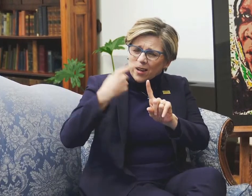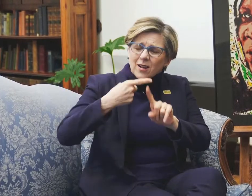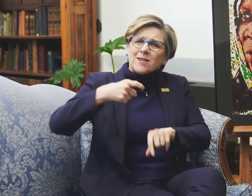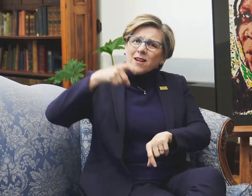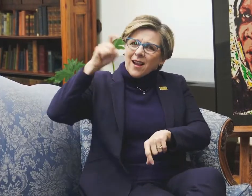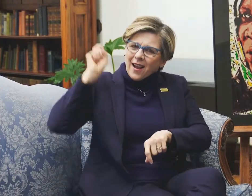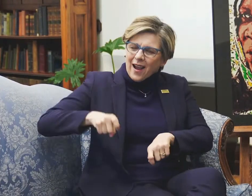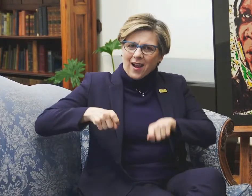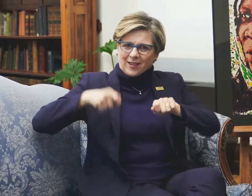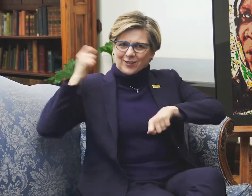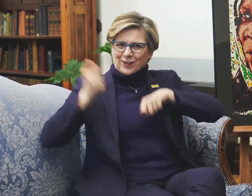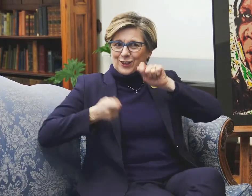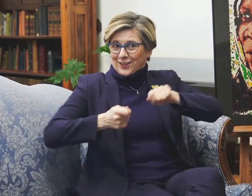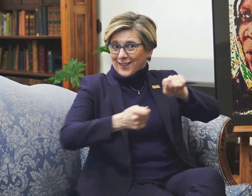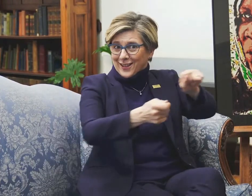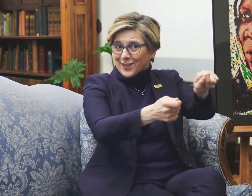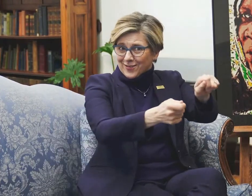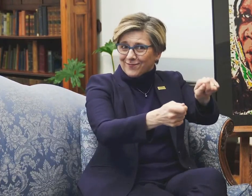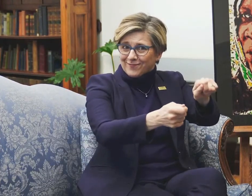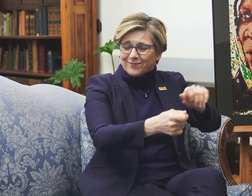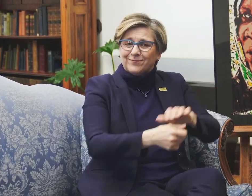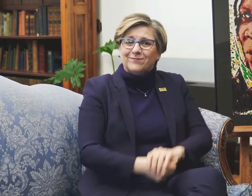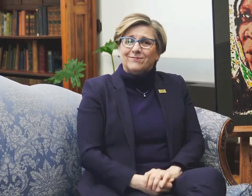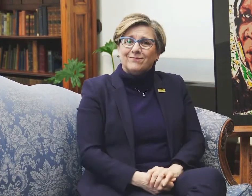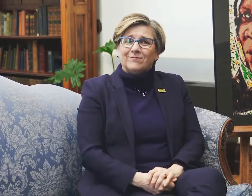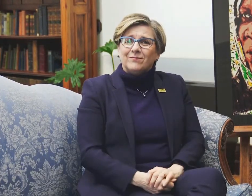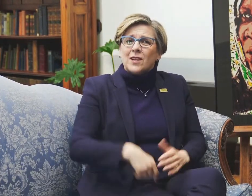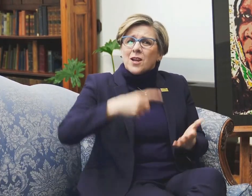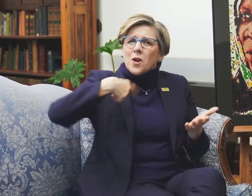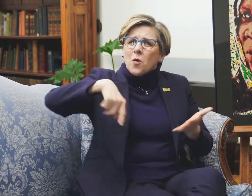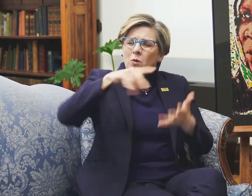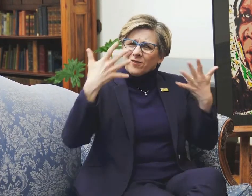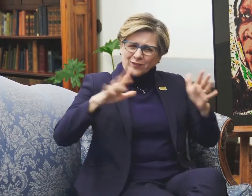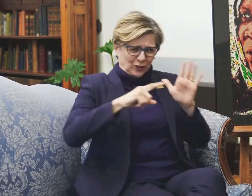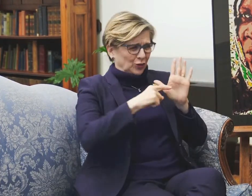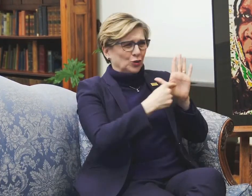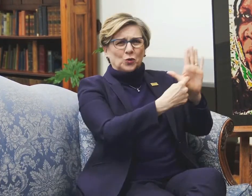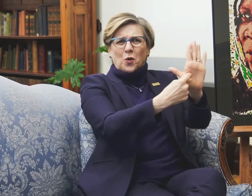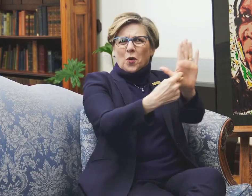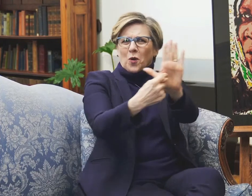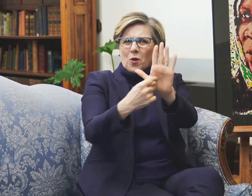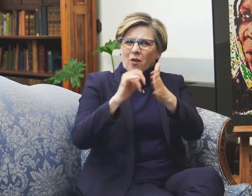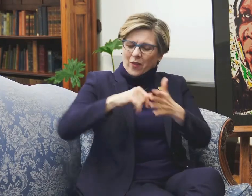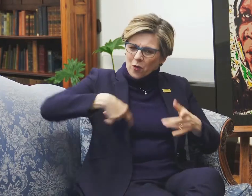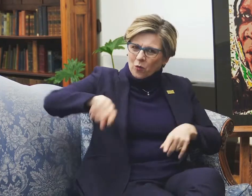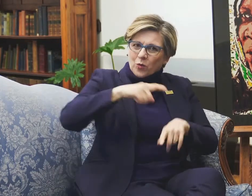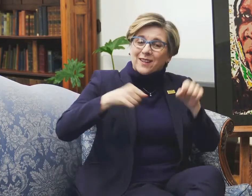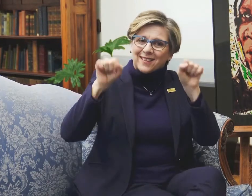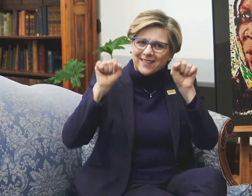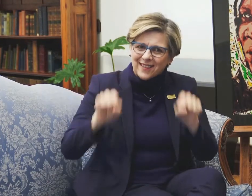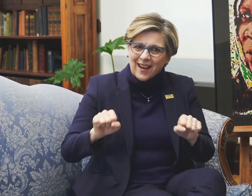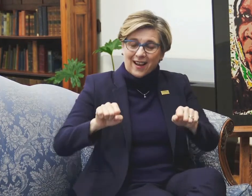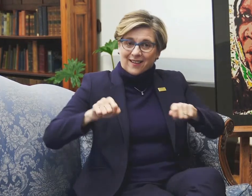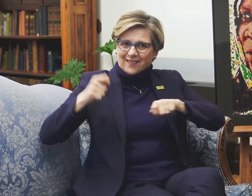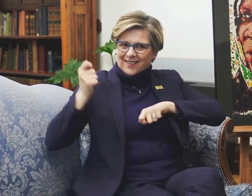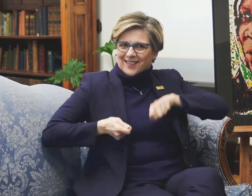in the face of so much necessary change, we have shown that we can adapt and use what